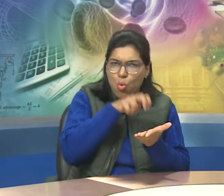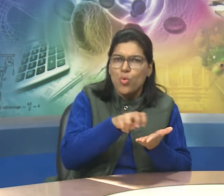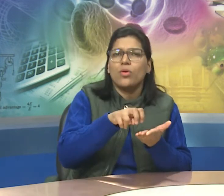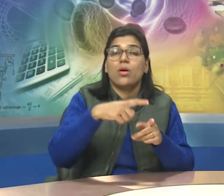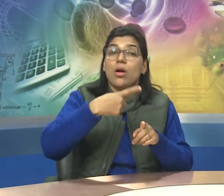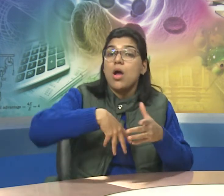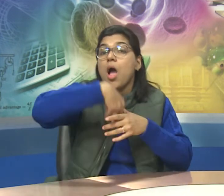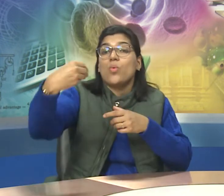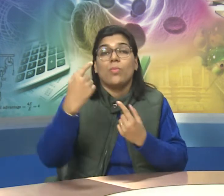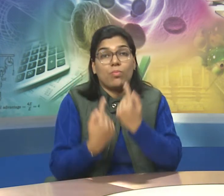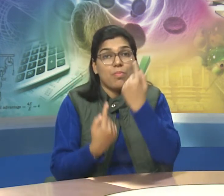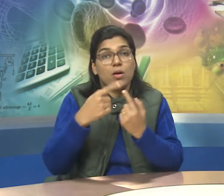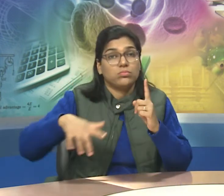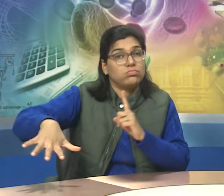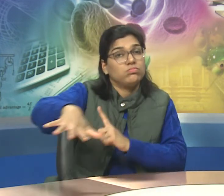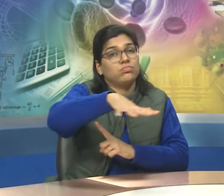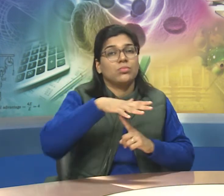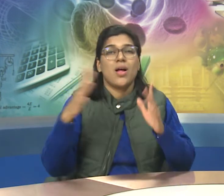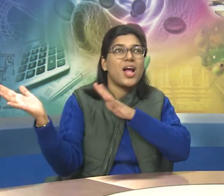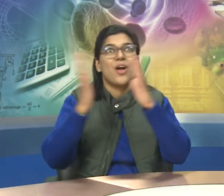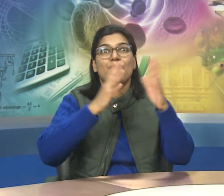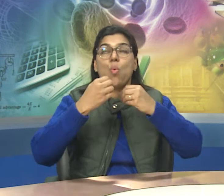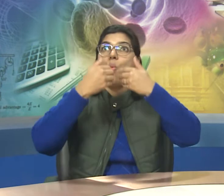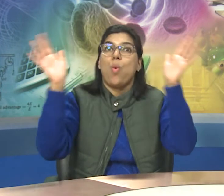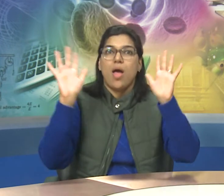taking a long walk in